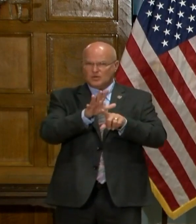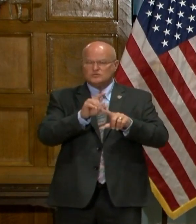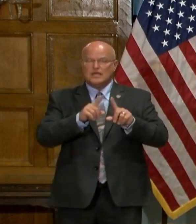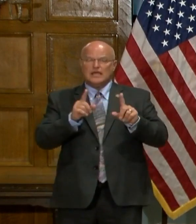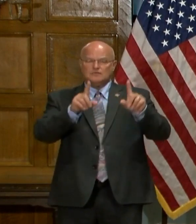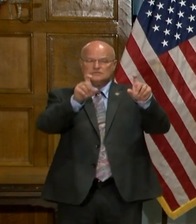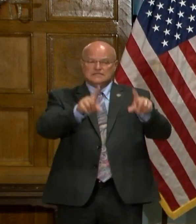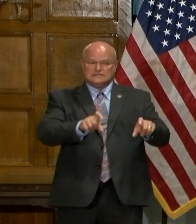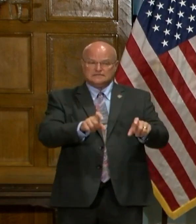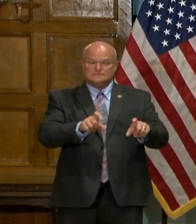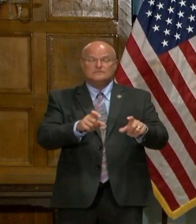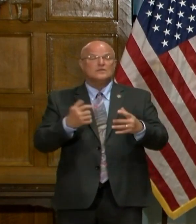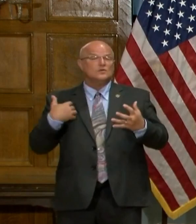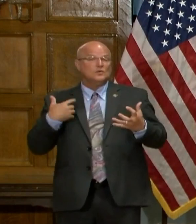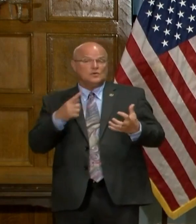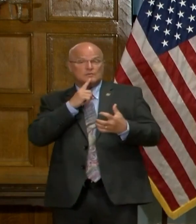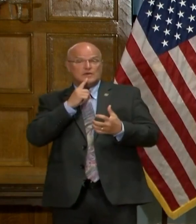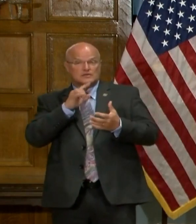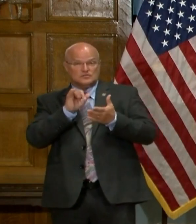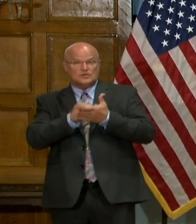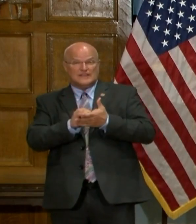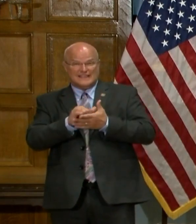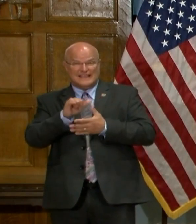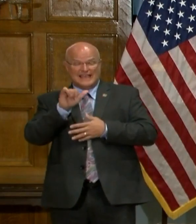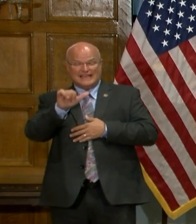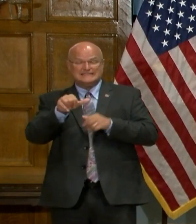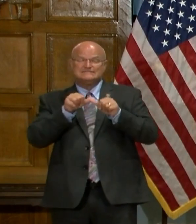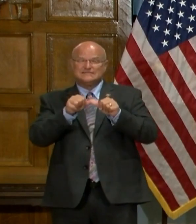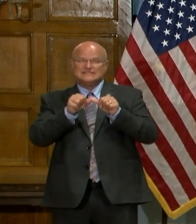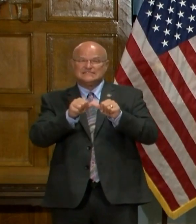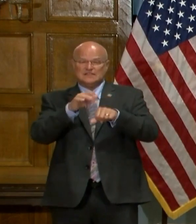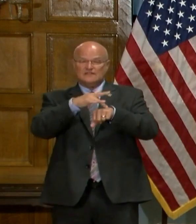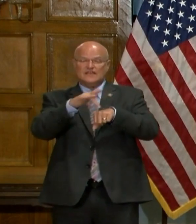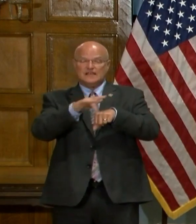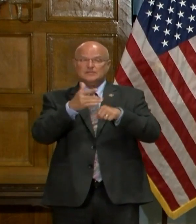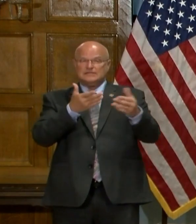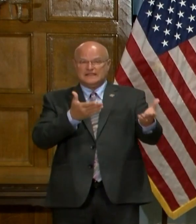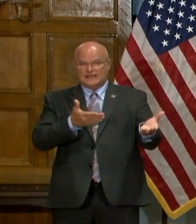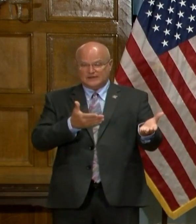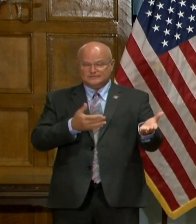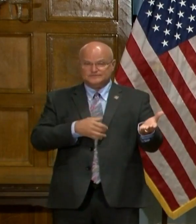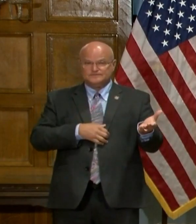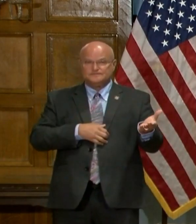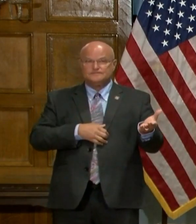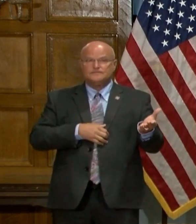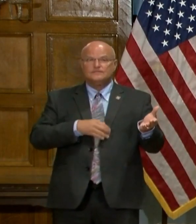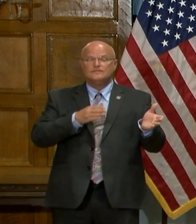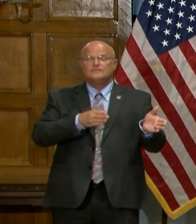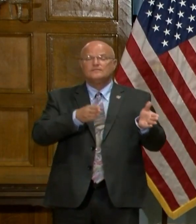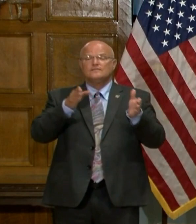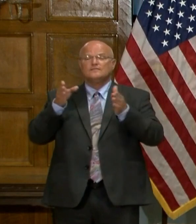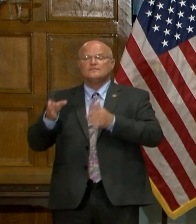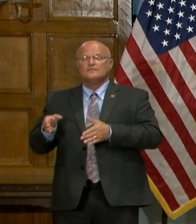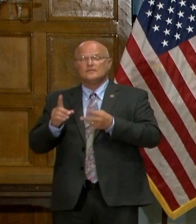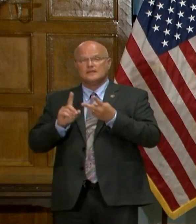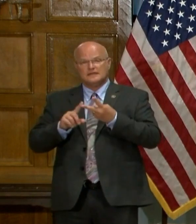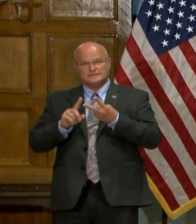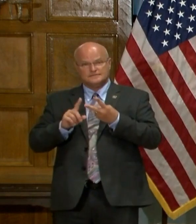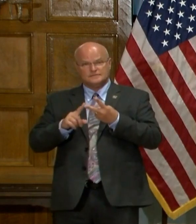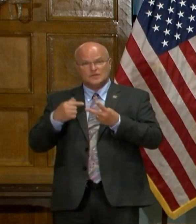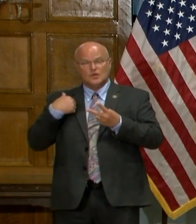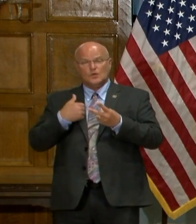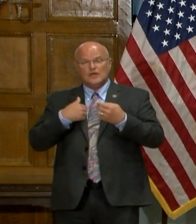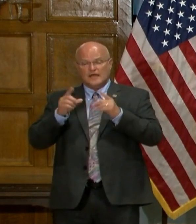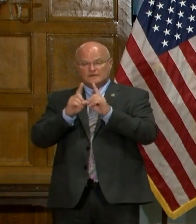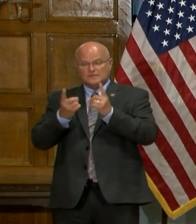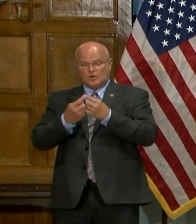tested, and we want to make sure that continued availability is there. And then secondly, we